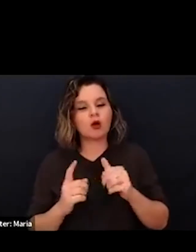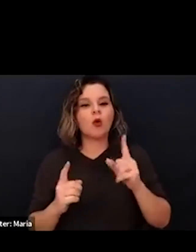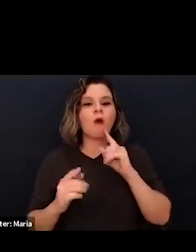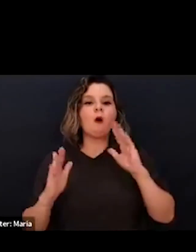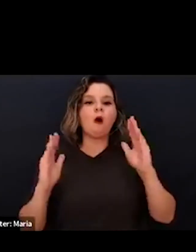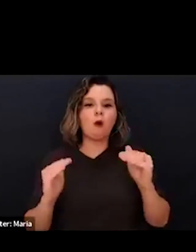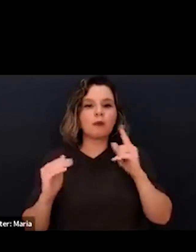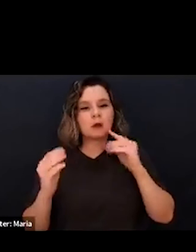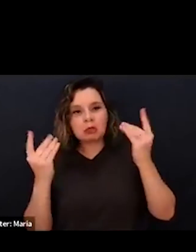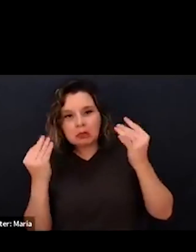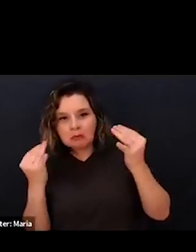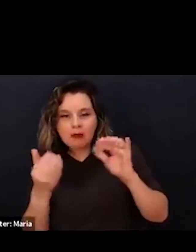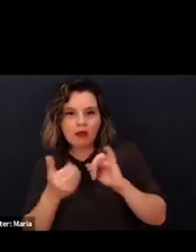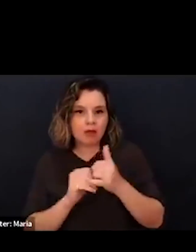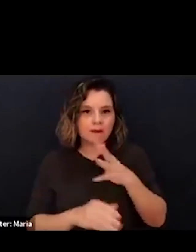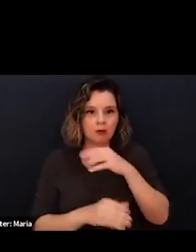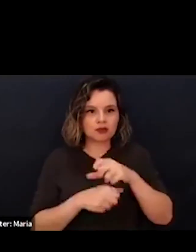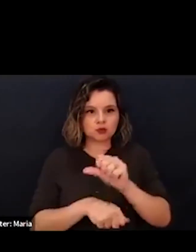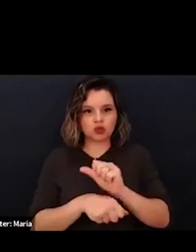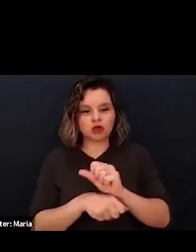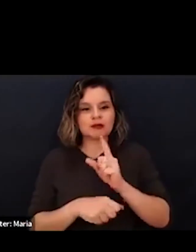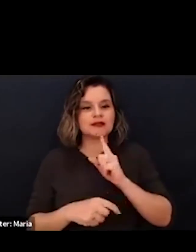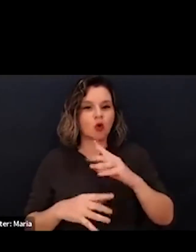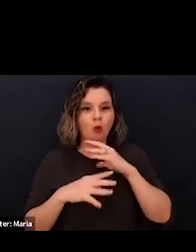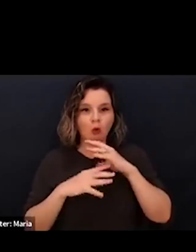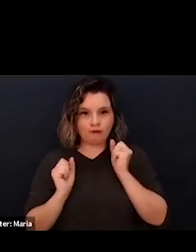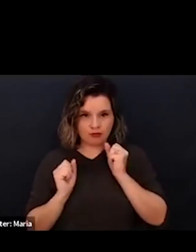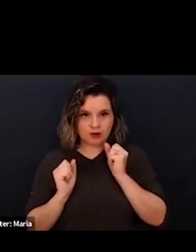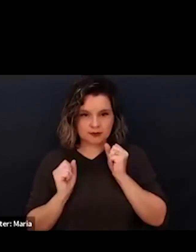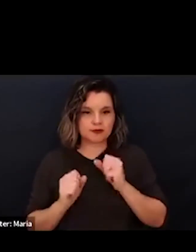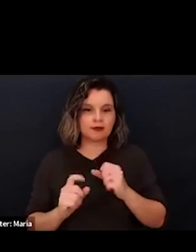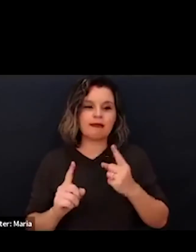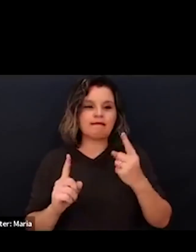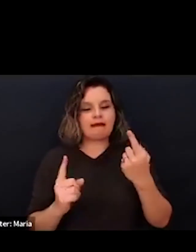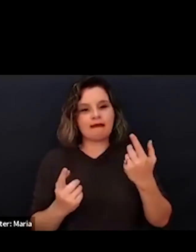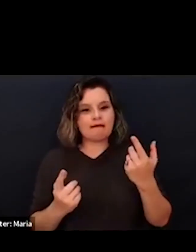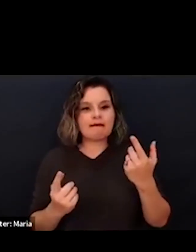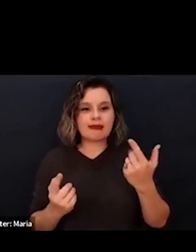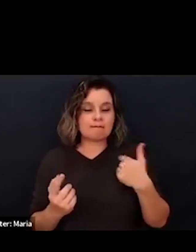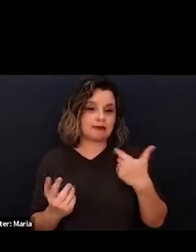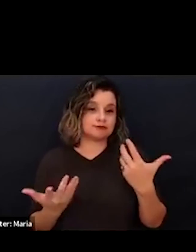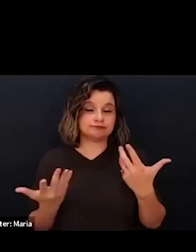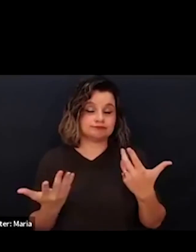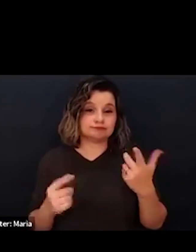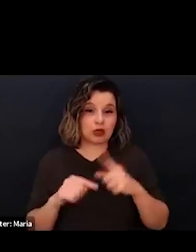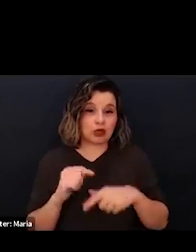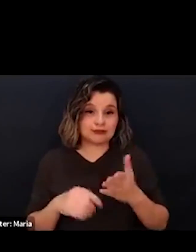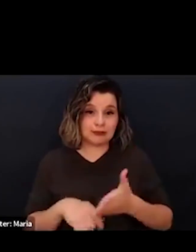to be or thinking about how to be part of this work. It's called Over It, and I couldn't by any stretch of the imagination improve